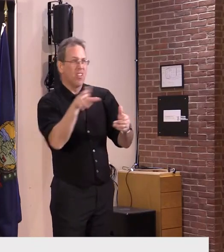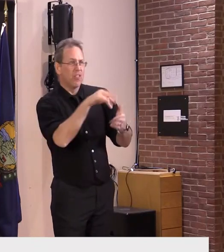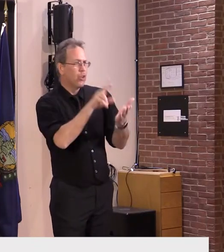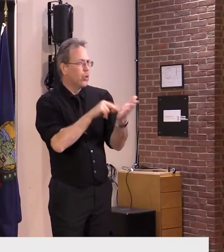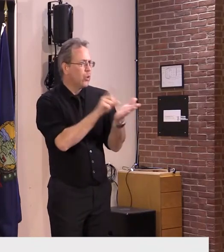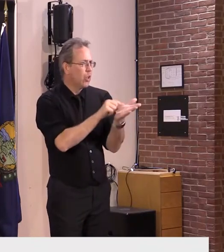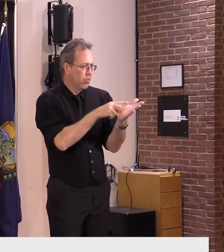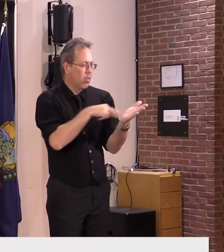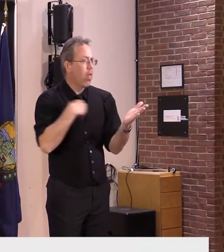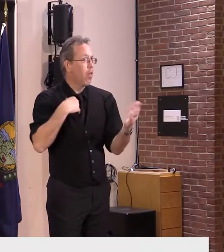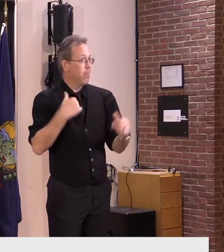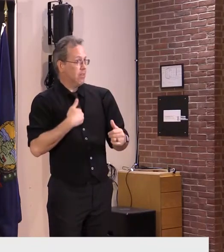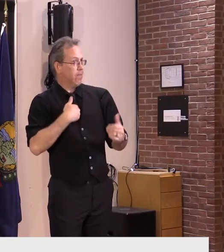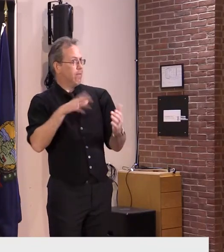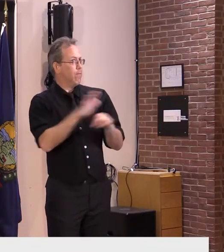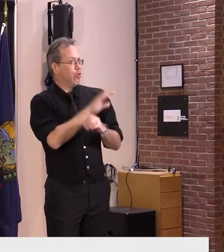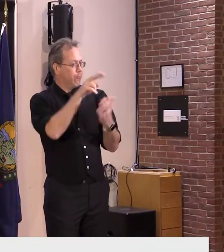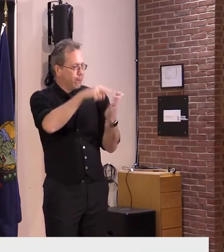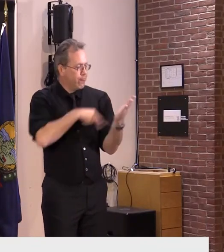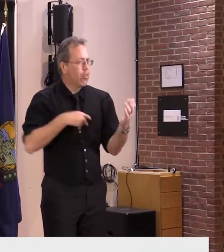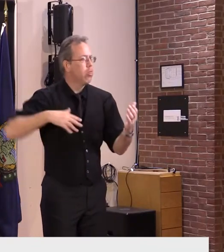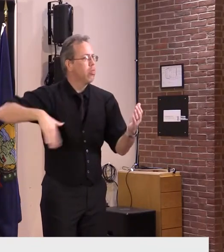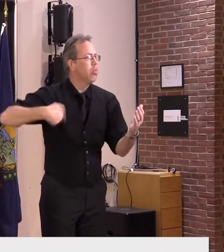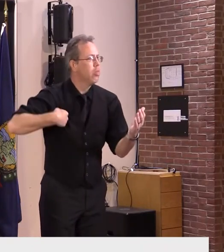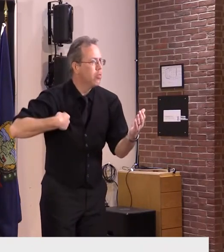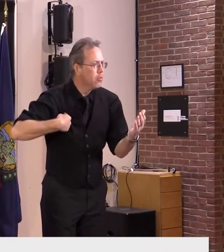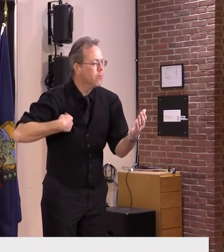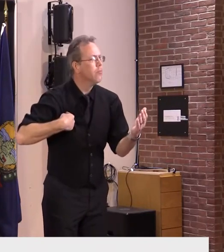FDA has put out in their release.